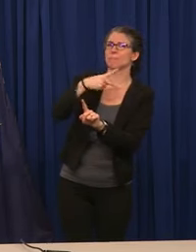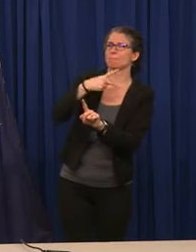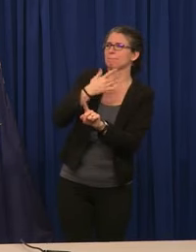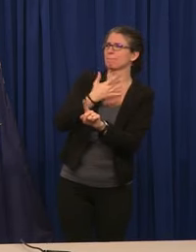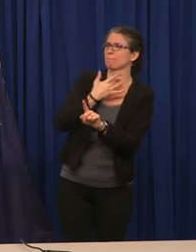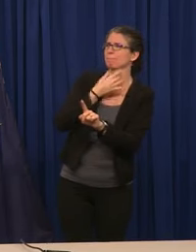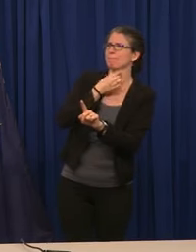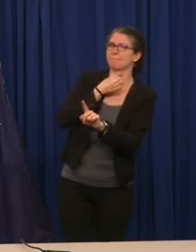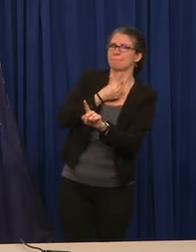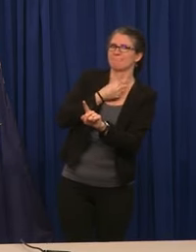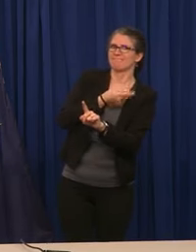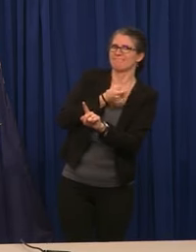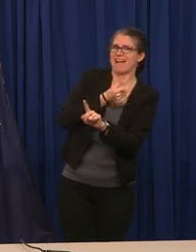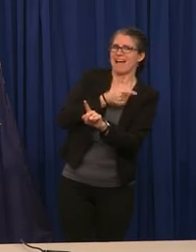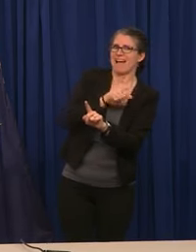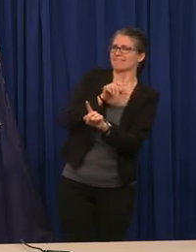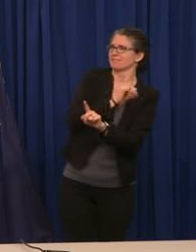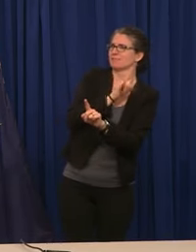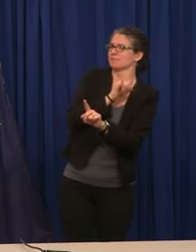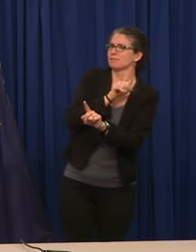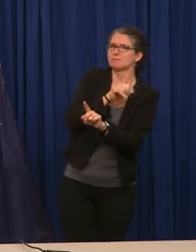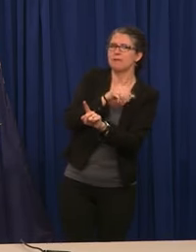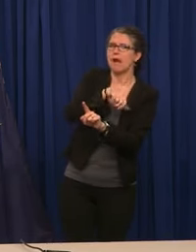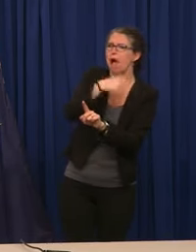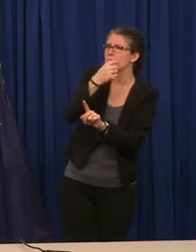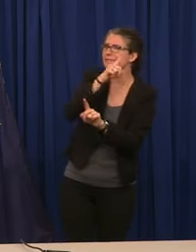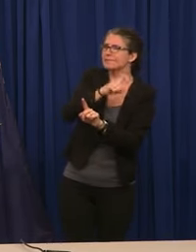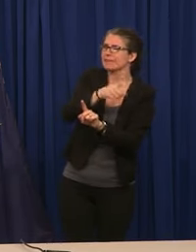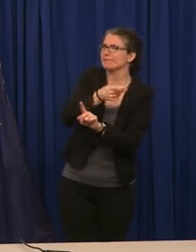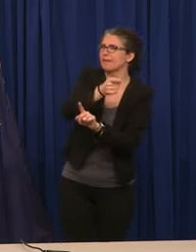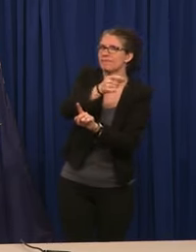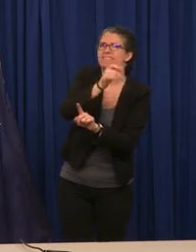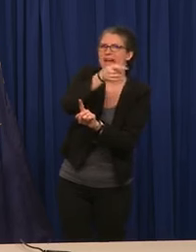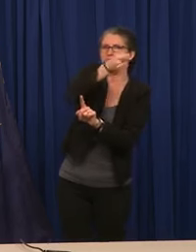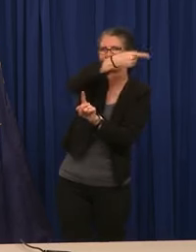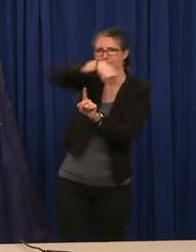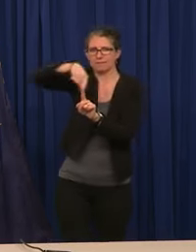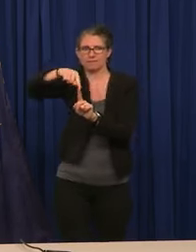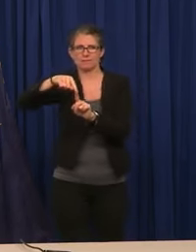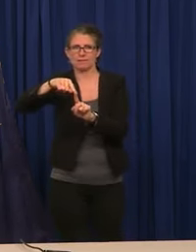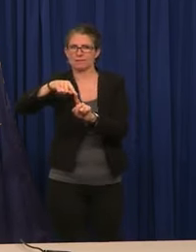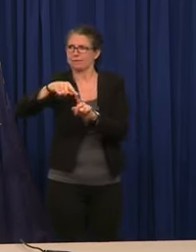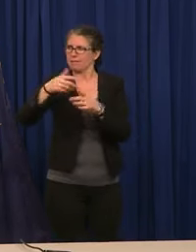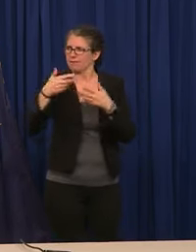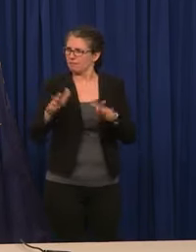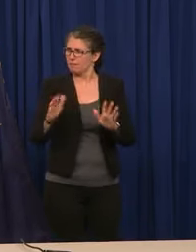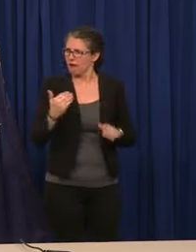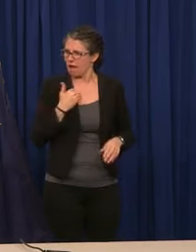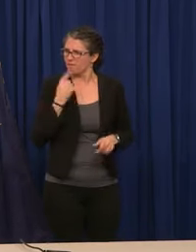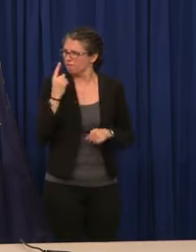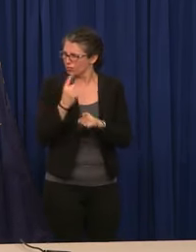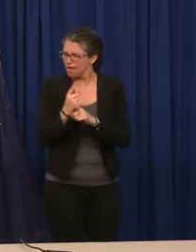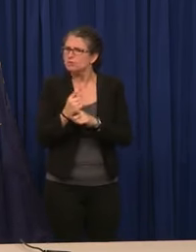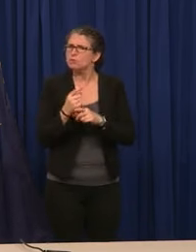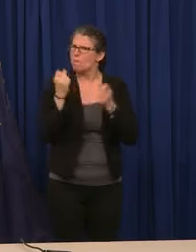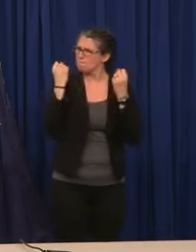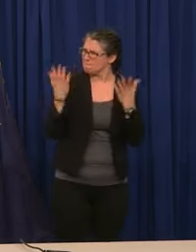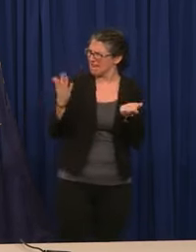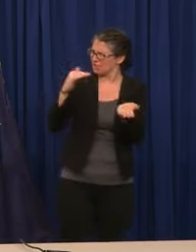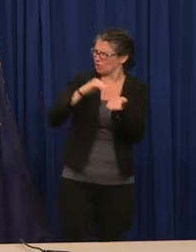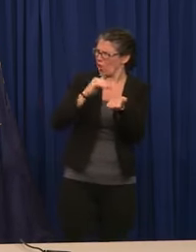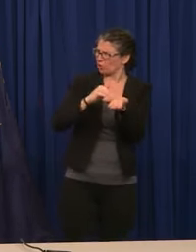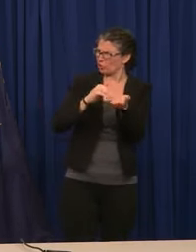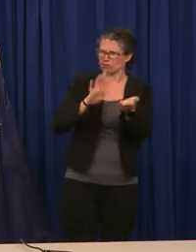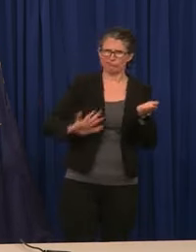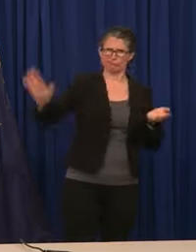if so, do you know how many doctor's offices in the state already have that platform, or is this an entirely new platform, so we're only going to have 15 statewide?